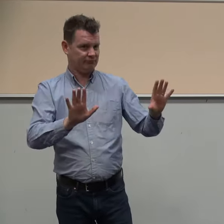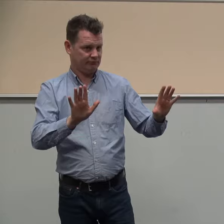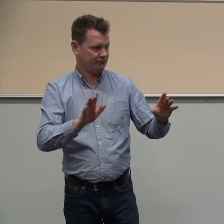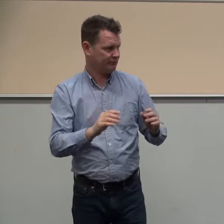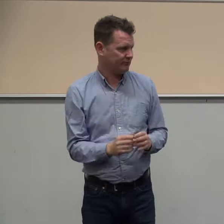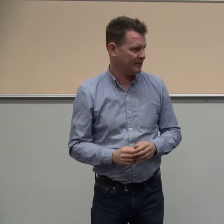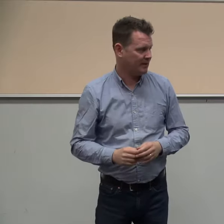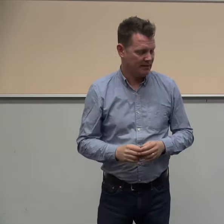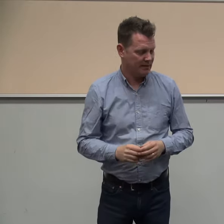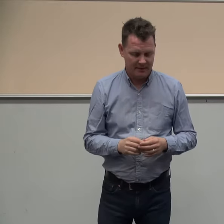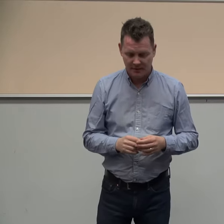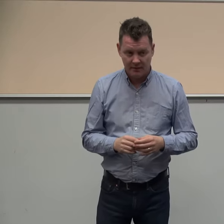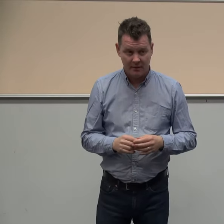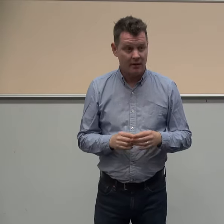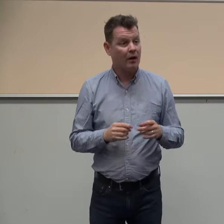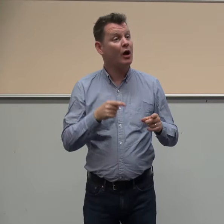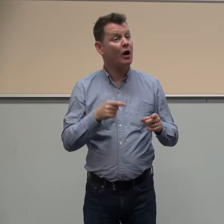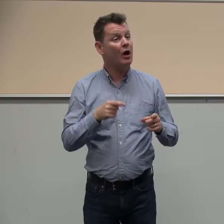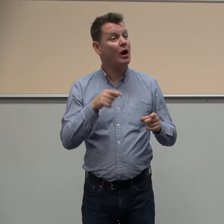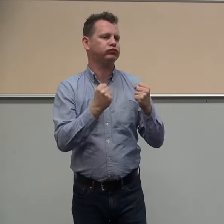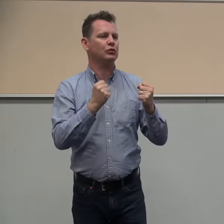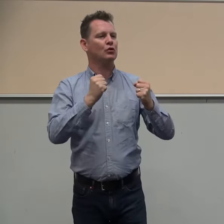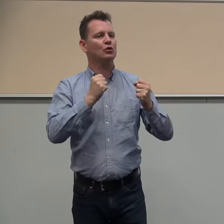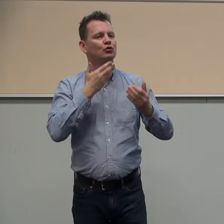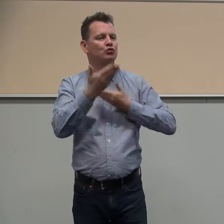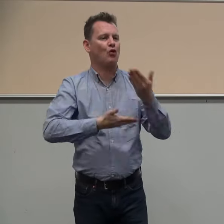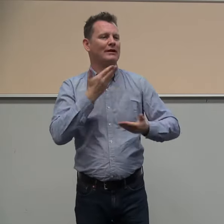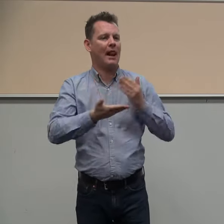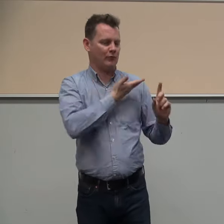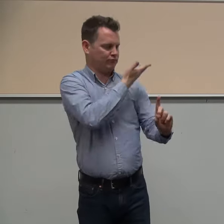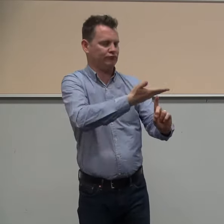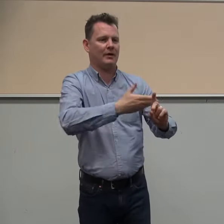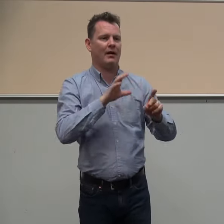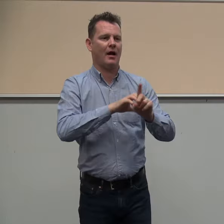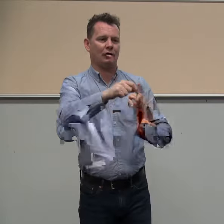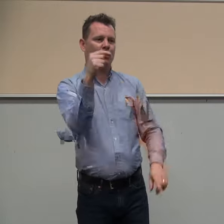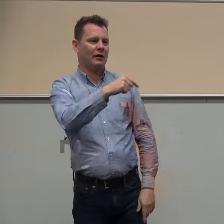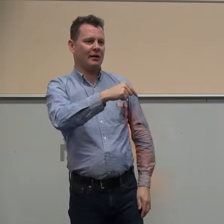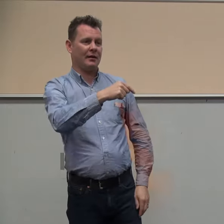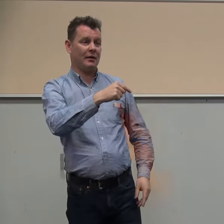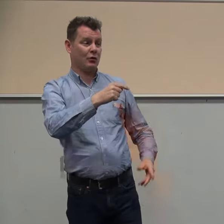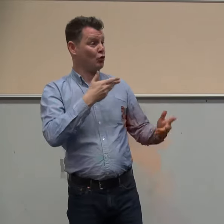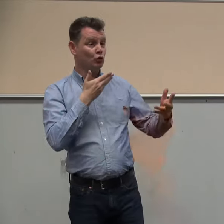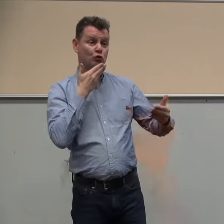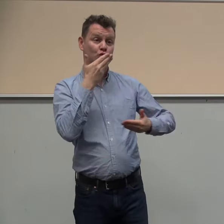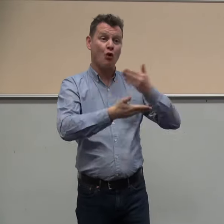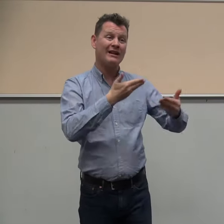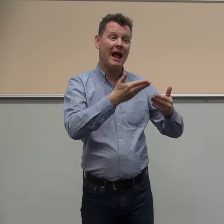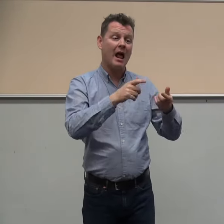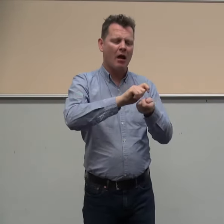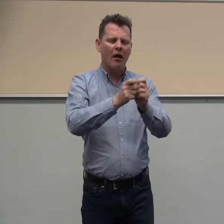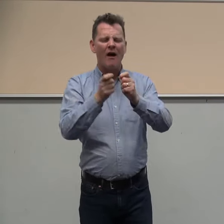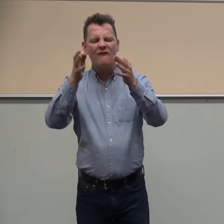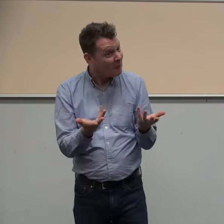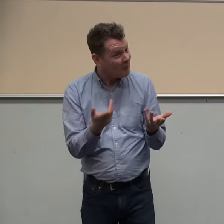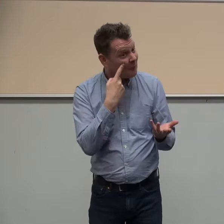which storytelling, and why that's important is because when storytelling becomes more formal,